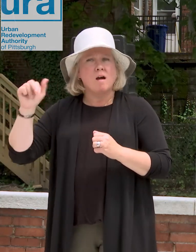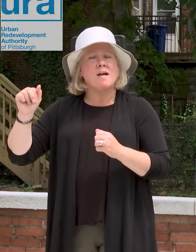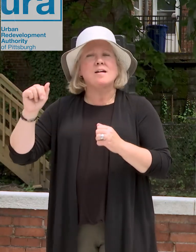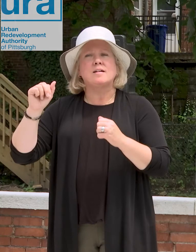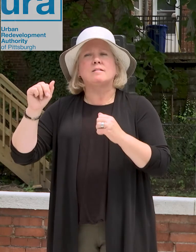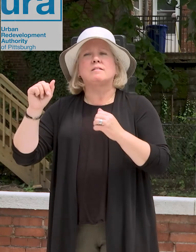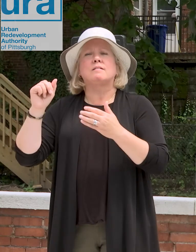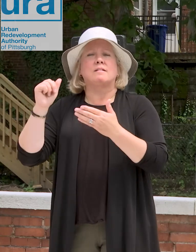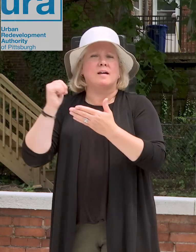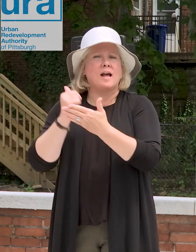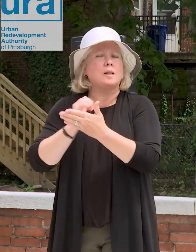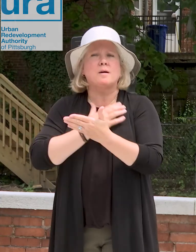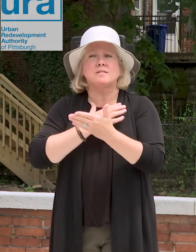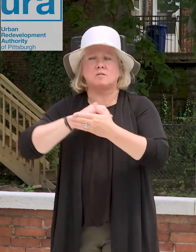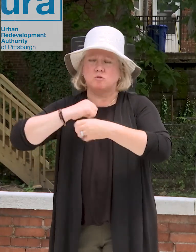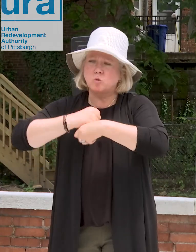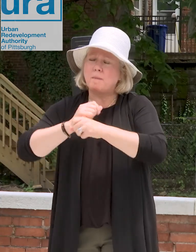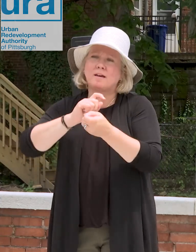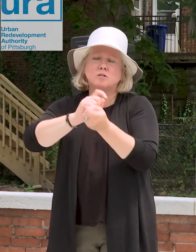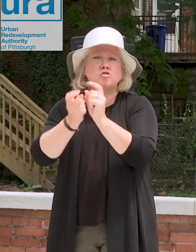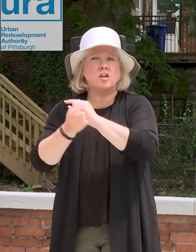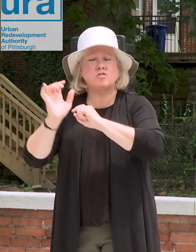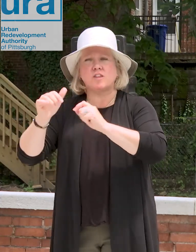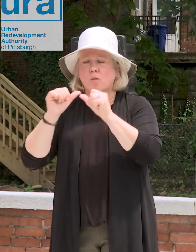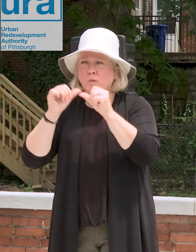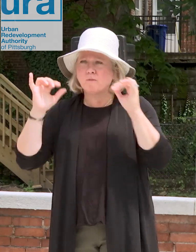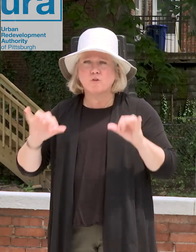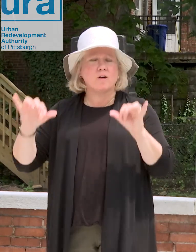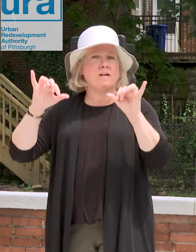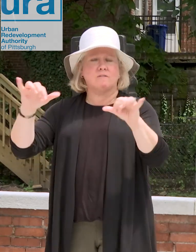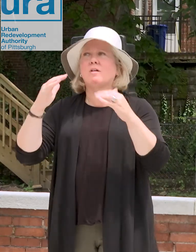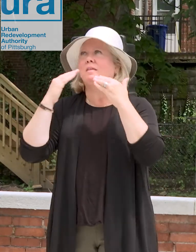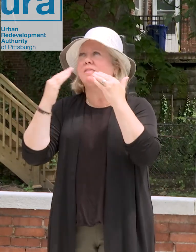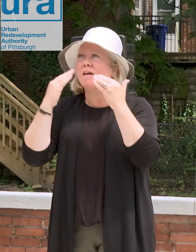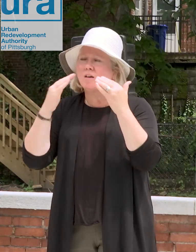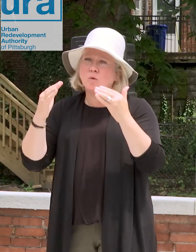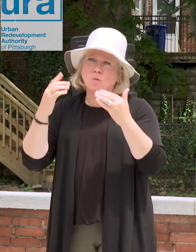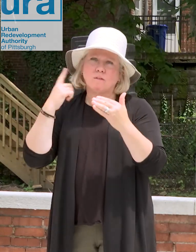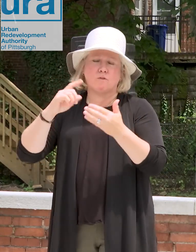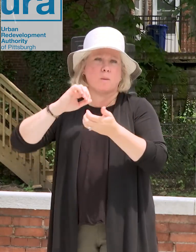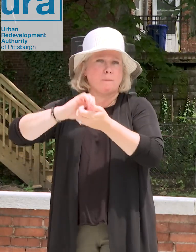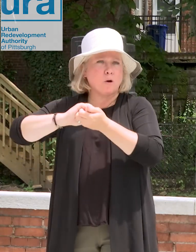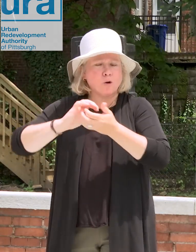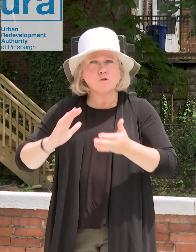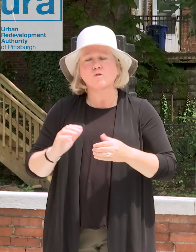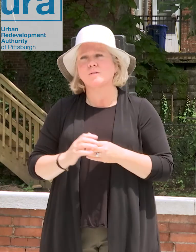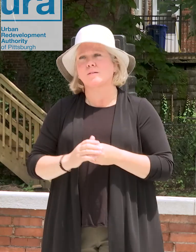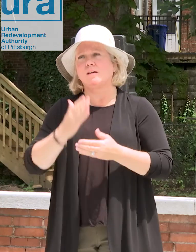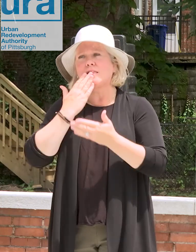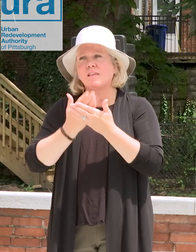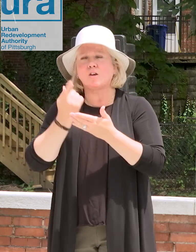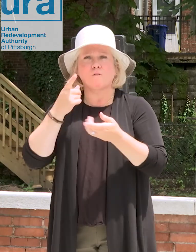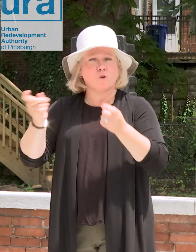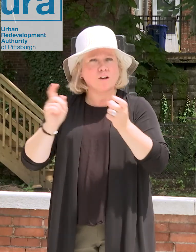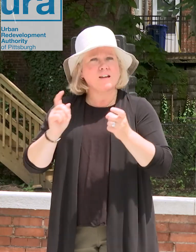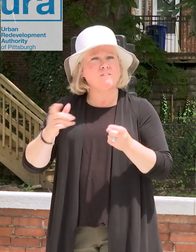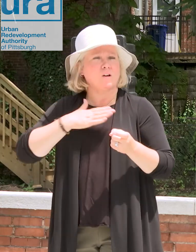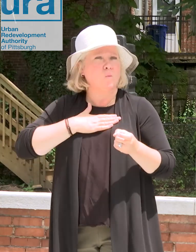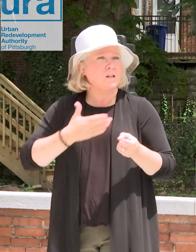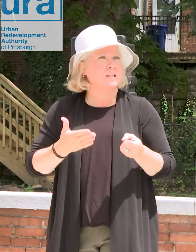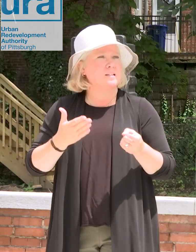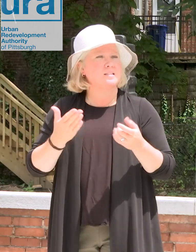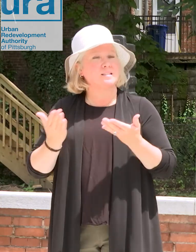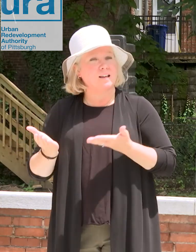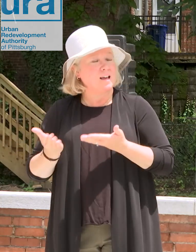last forever. So again, we truly appreciate the partners who have worked with us, who have been so generous in their giving. And now it's my pleasure to turn it back over